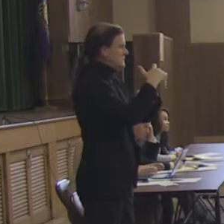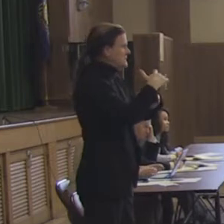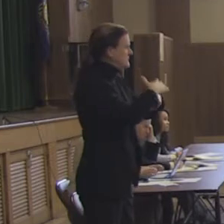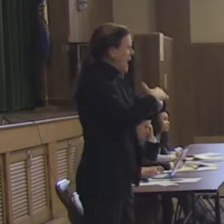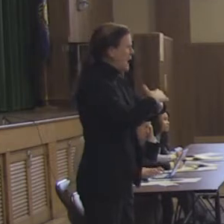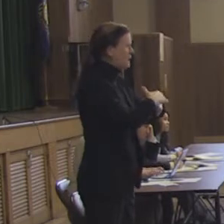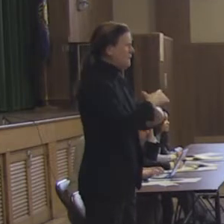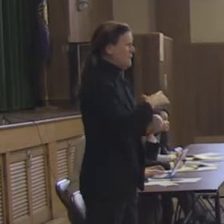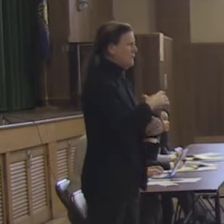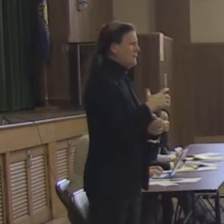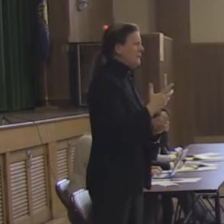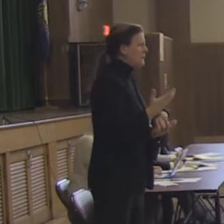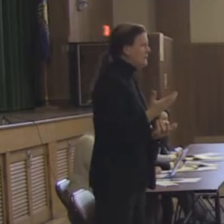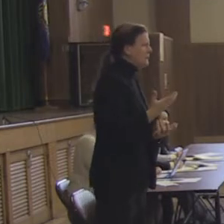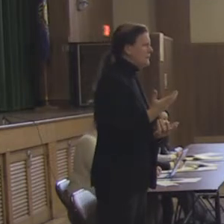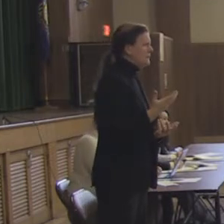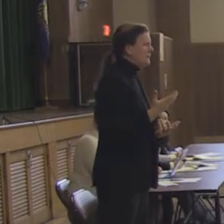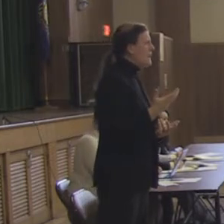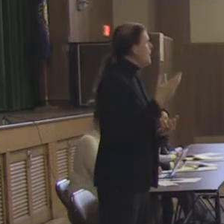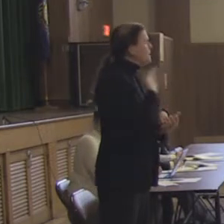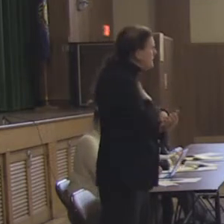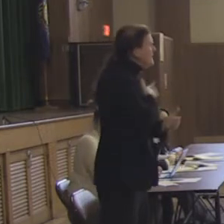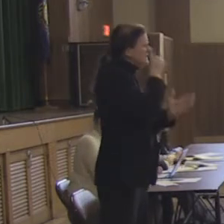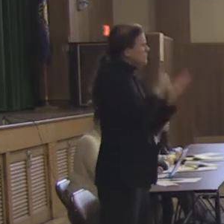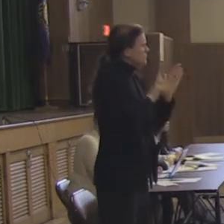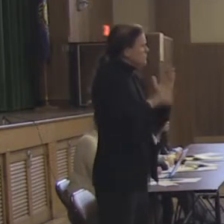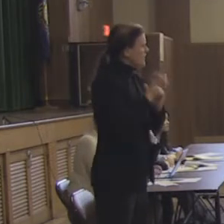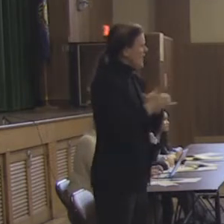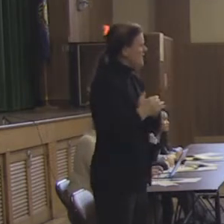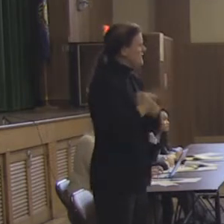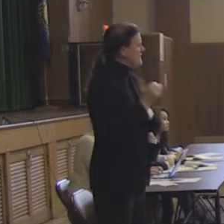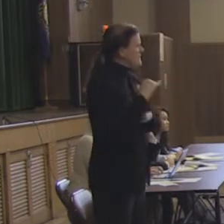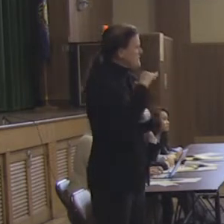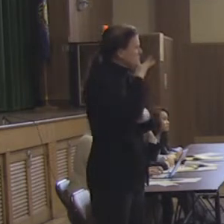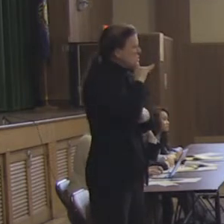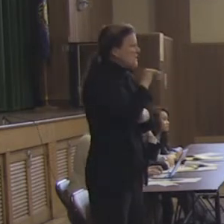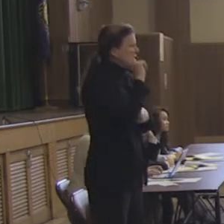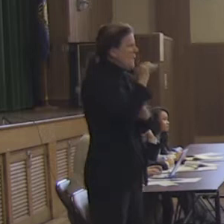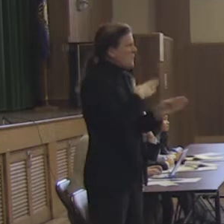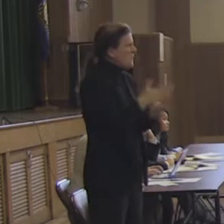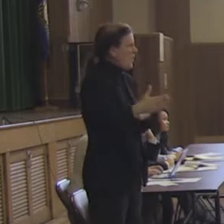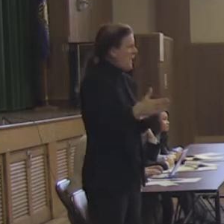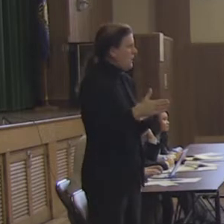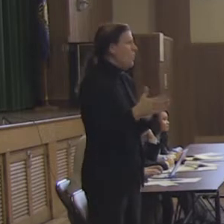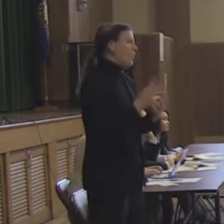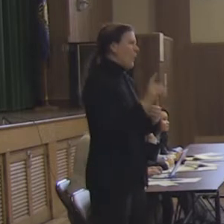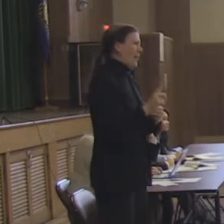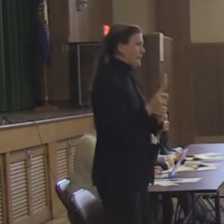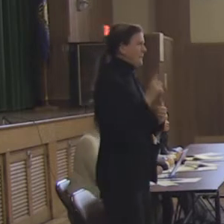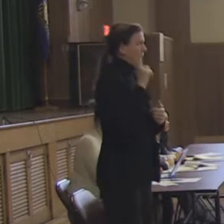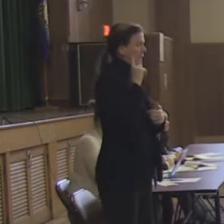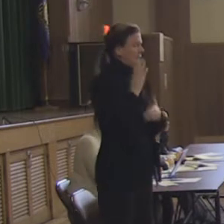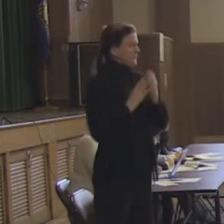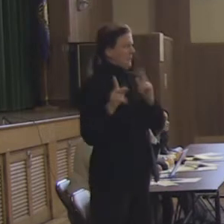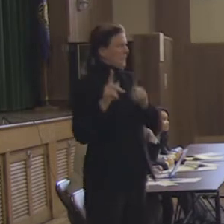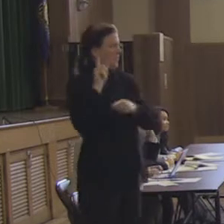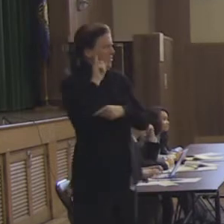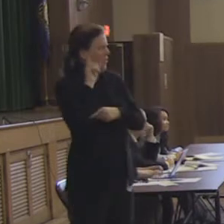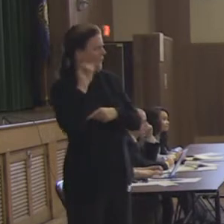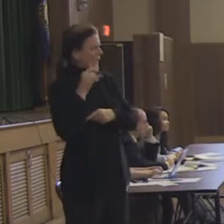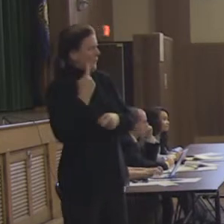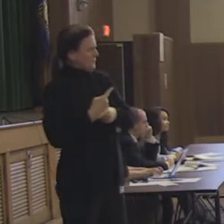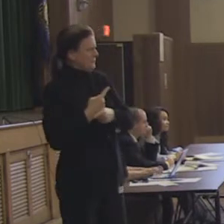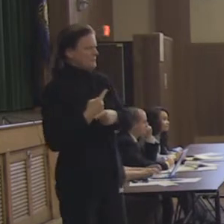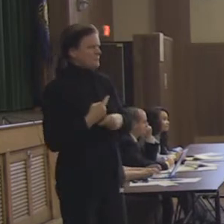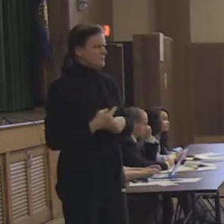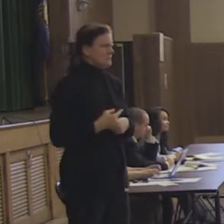be, it just has to be looked into, because I don't think that was what was well, I'm sure some people maybe thought that was the intent of the